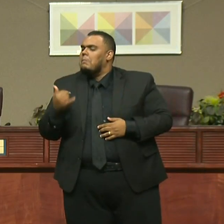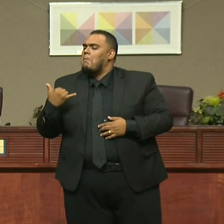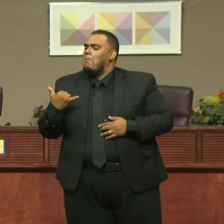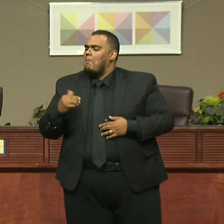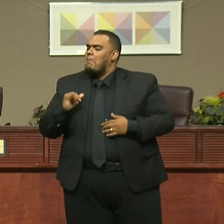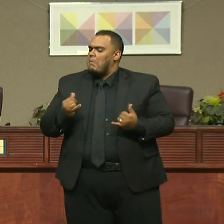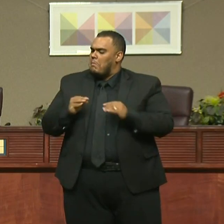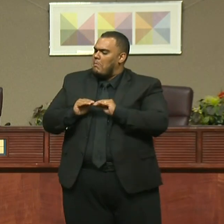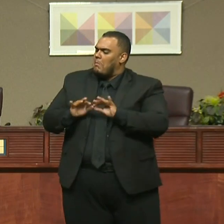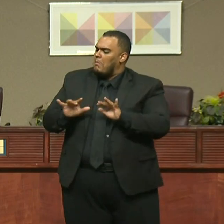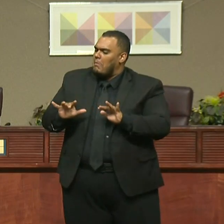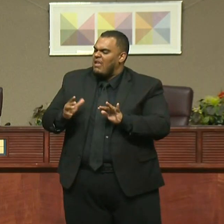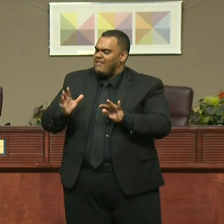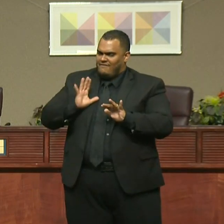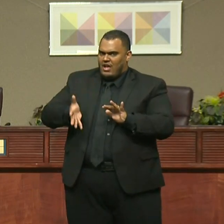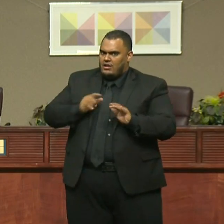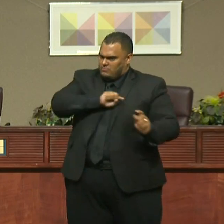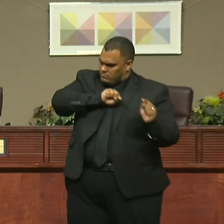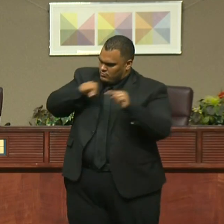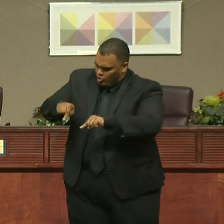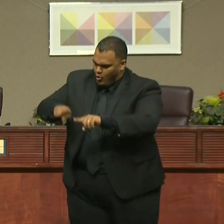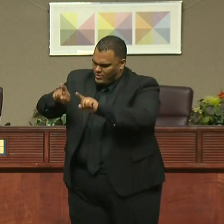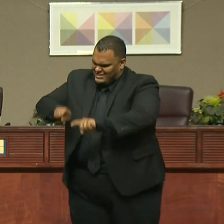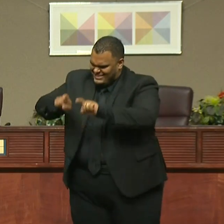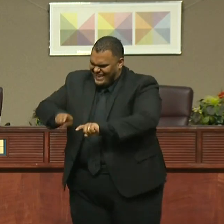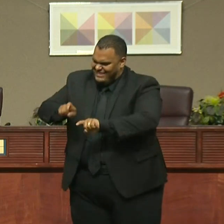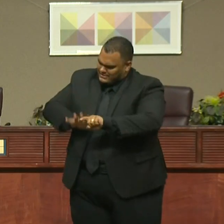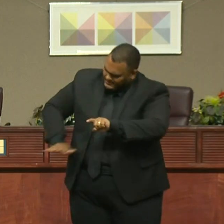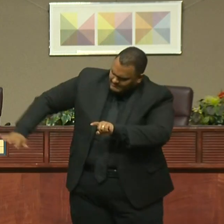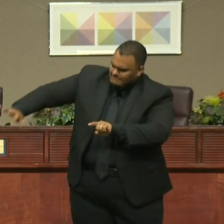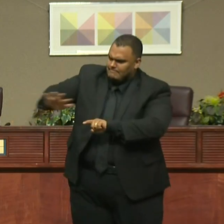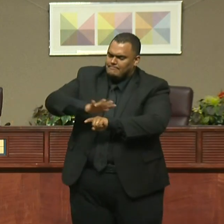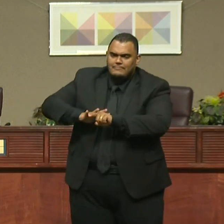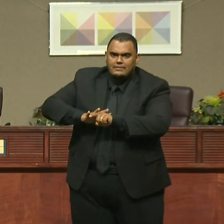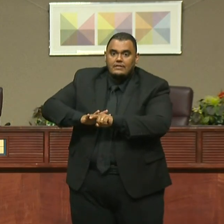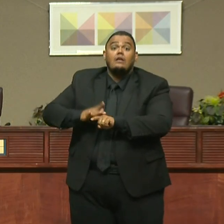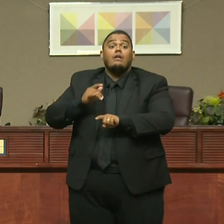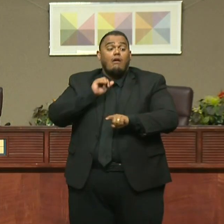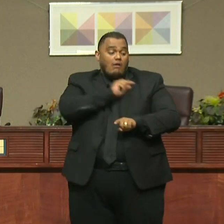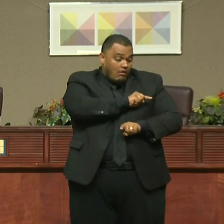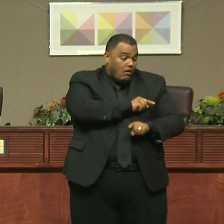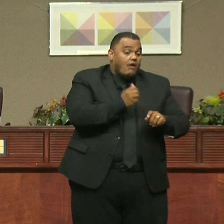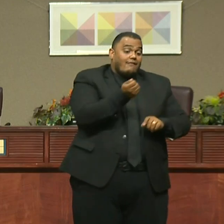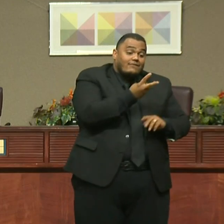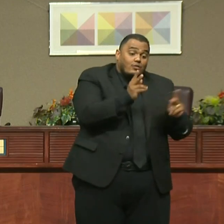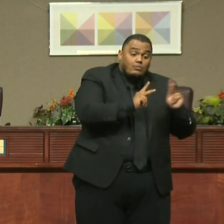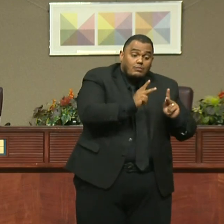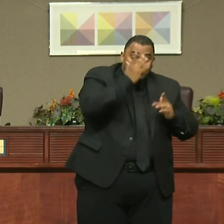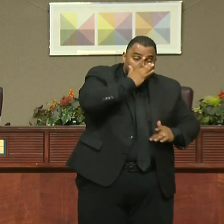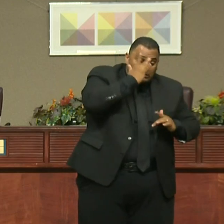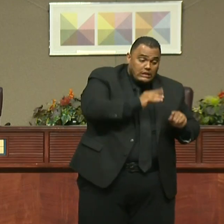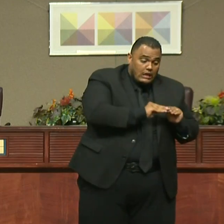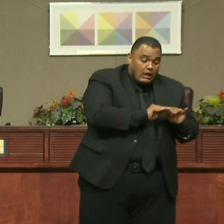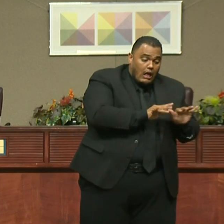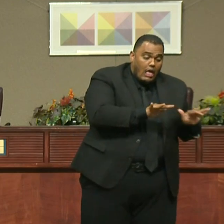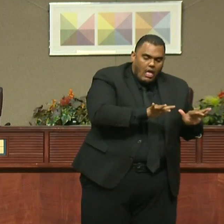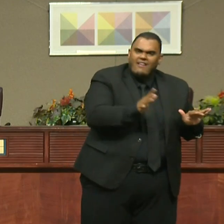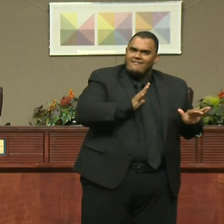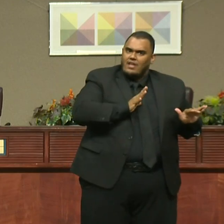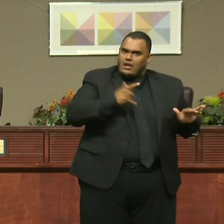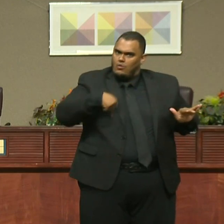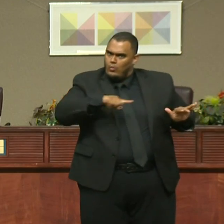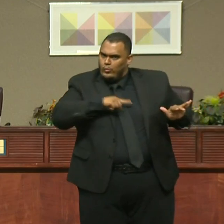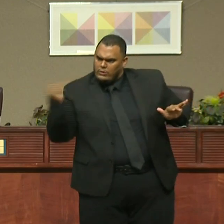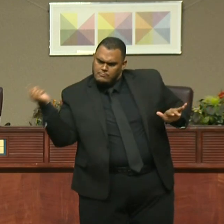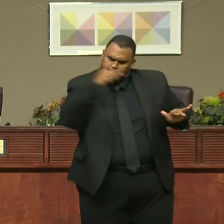and we do a good another 300 tests. We are finding, and that may be why we have seen an increase also in the number of asymptomatic